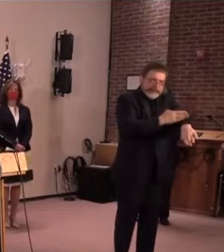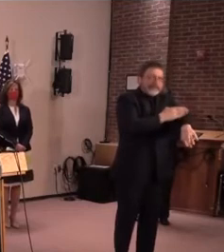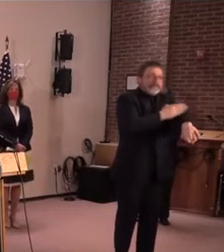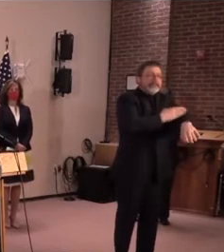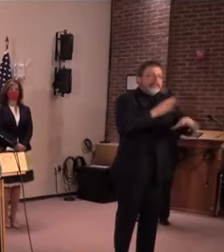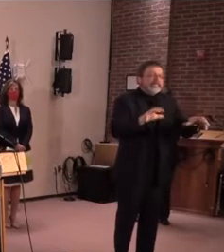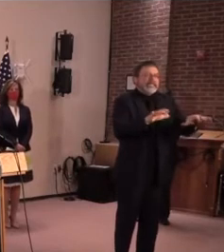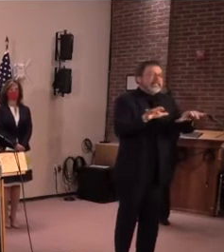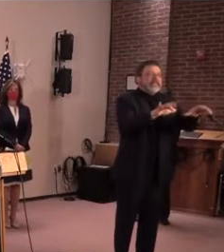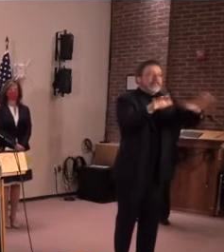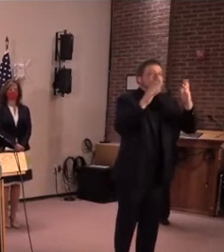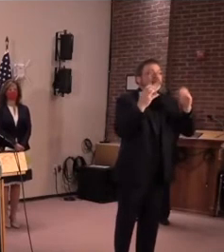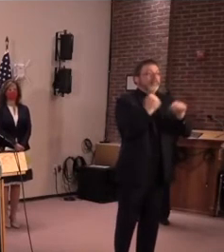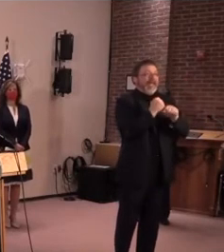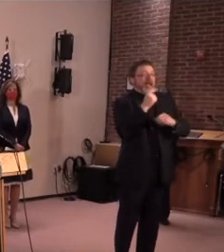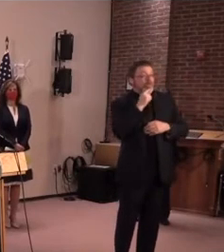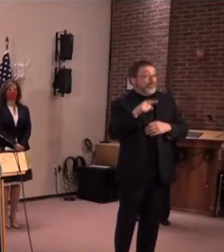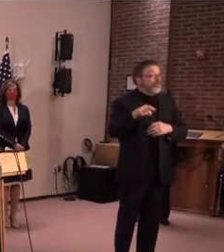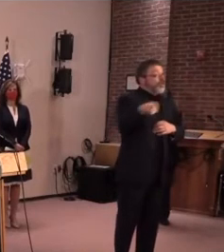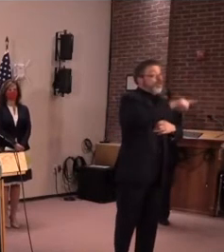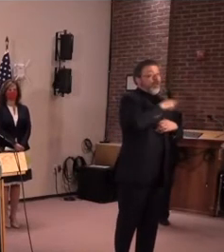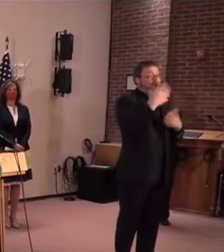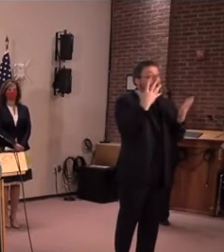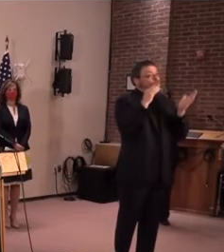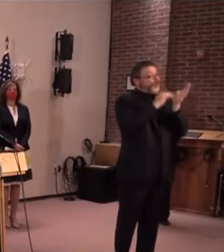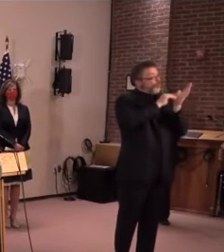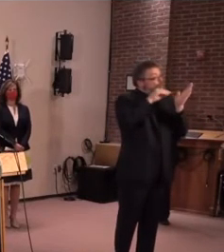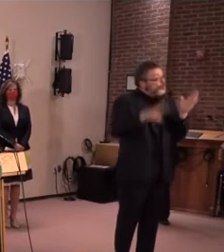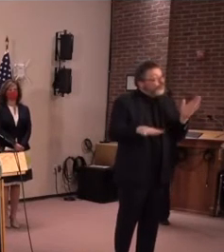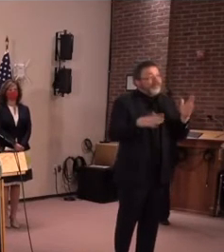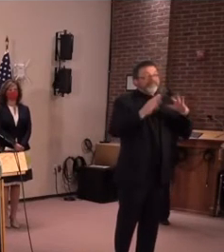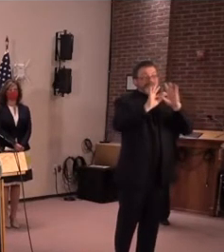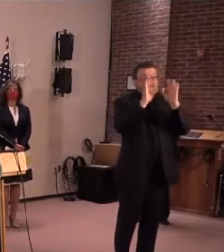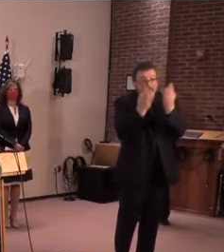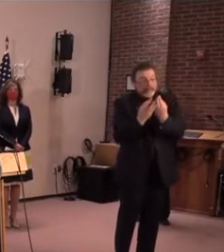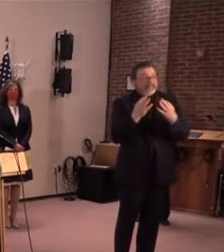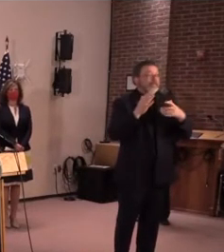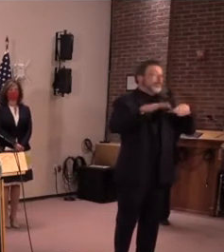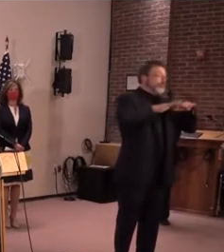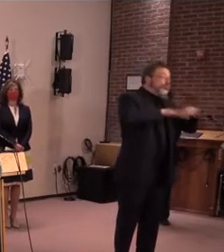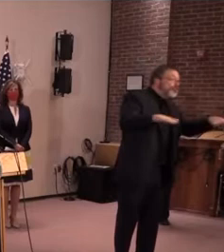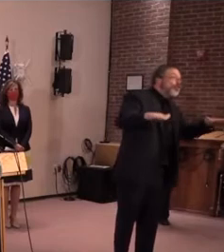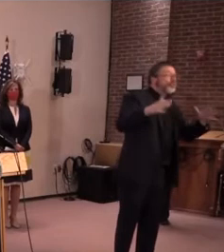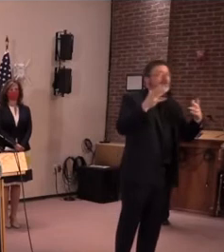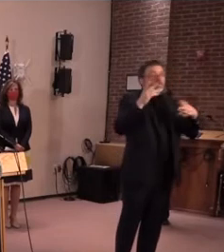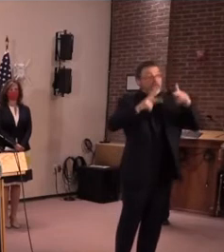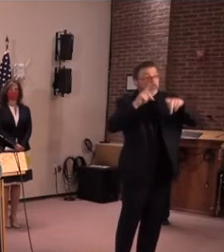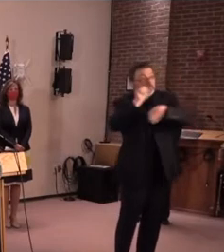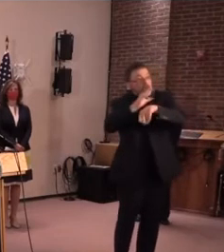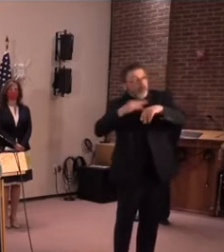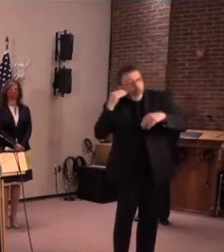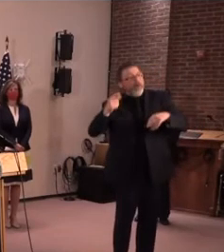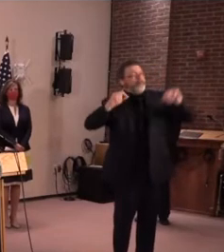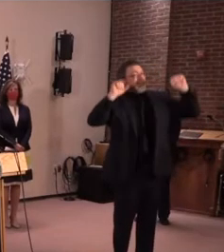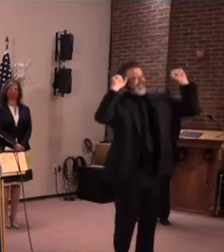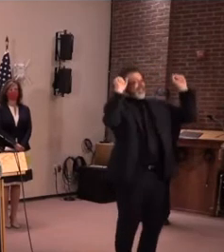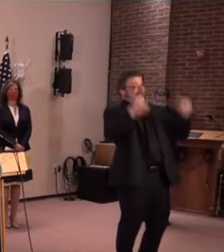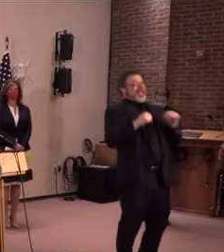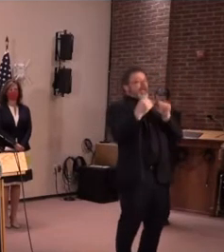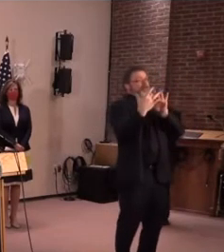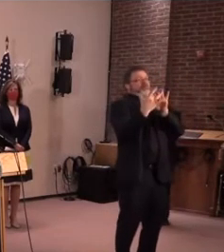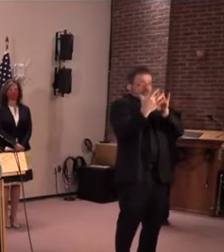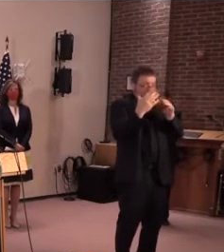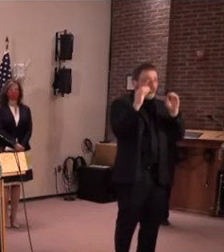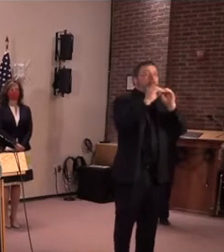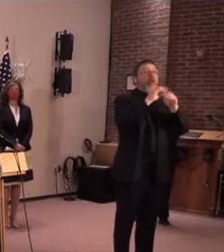from home and people can work remotely and patients can utilize telehealth in the event that the pandemic continues for an